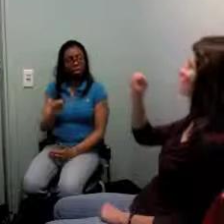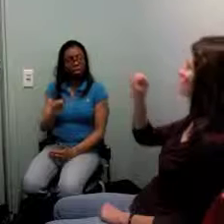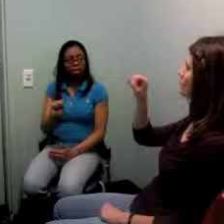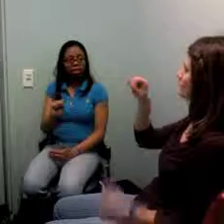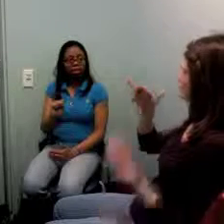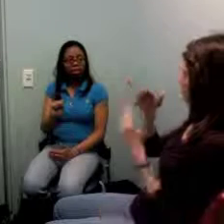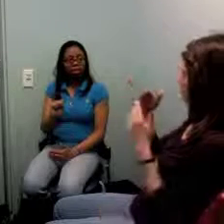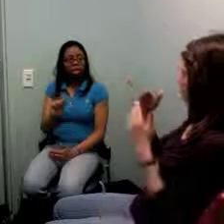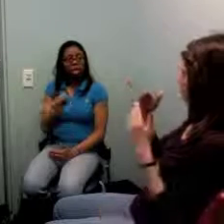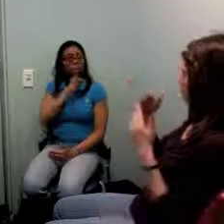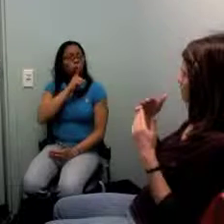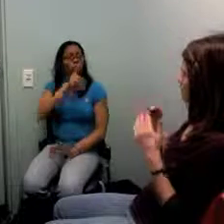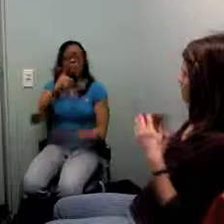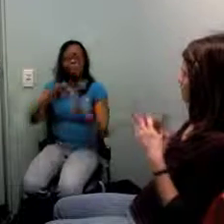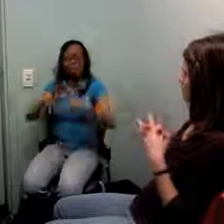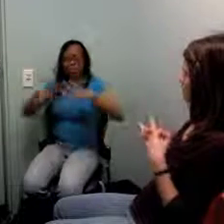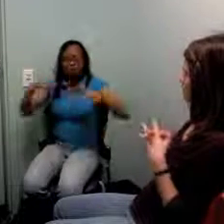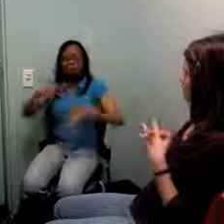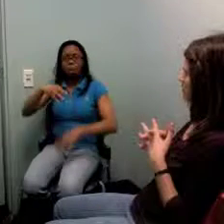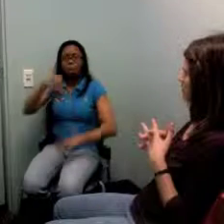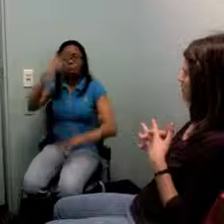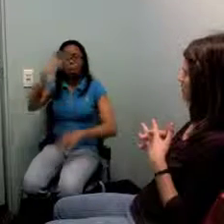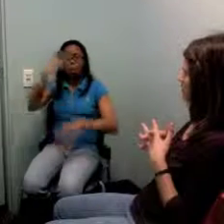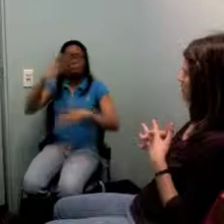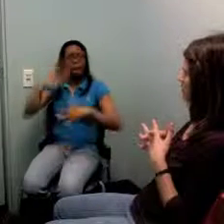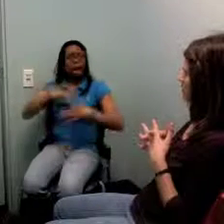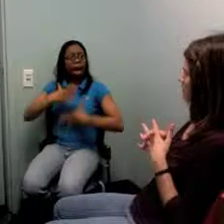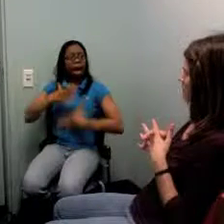It's a big white house up on a hill.